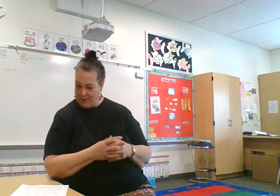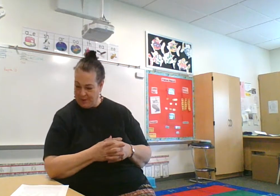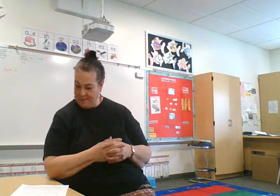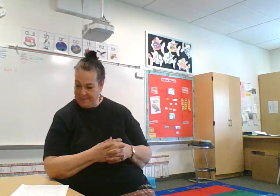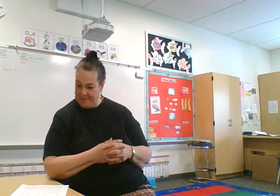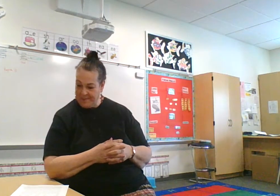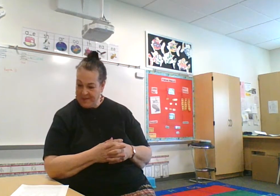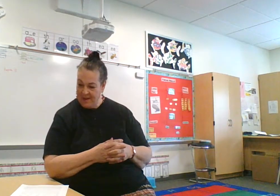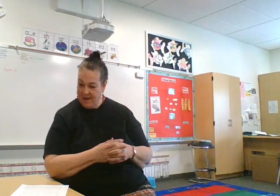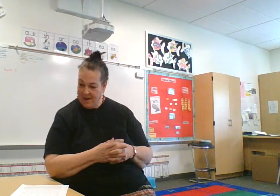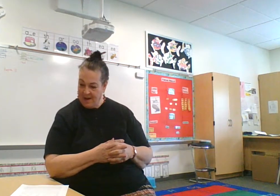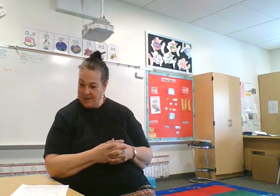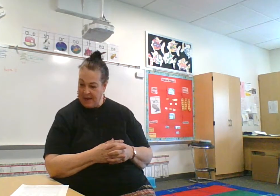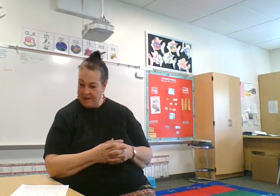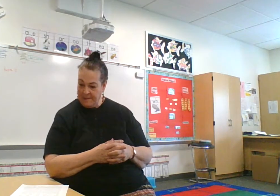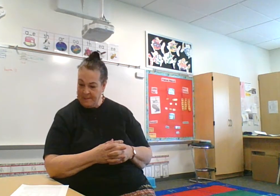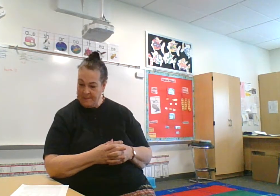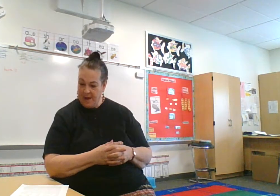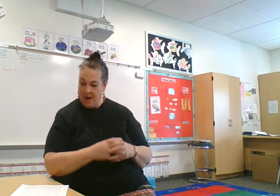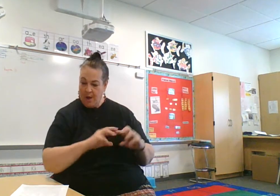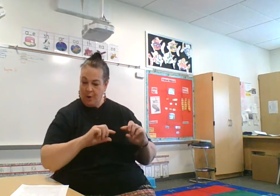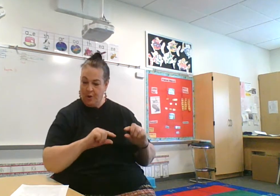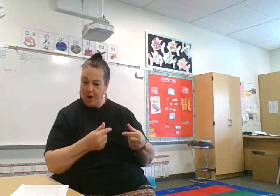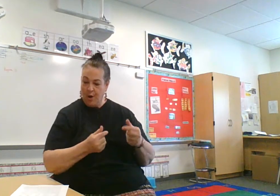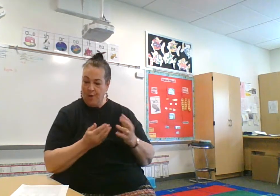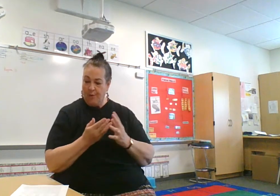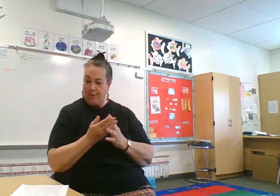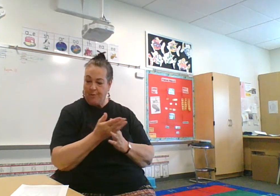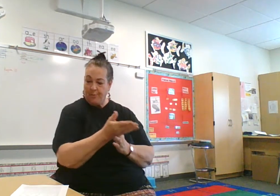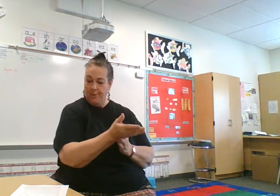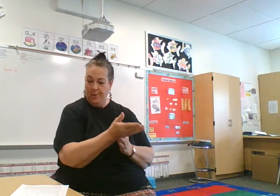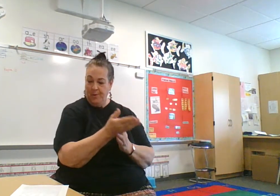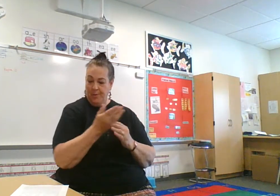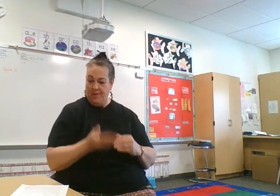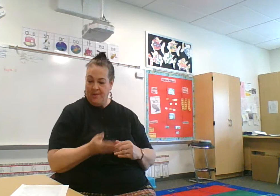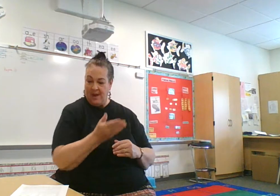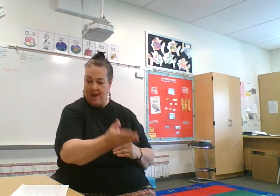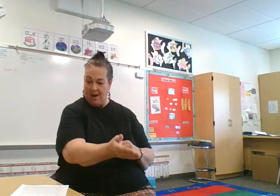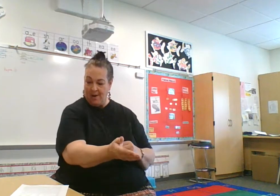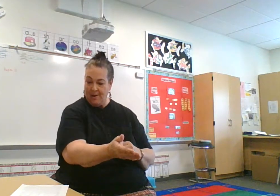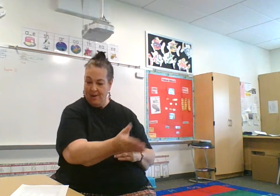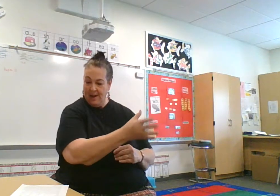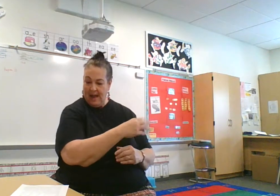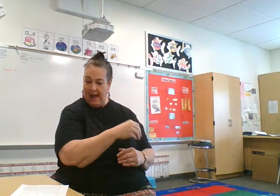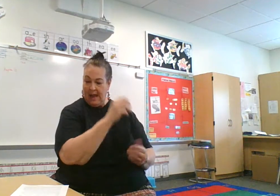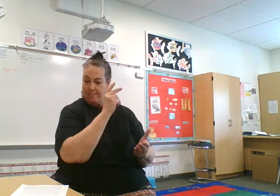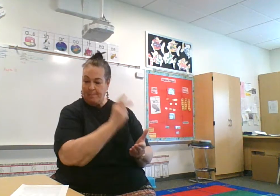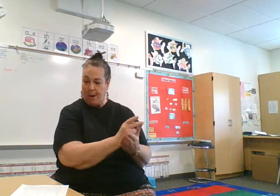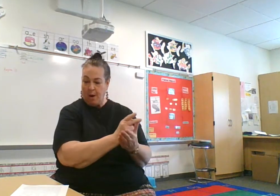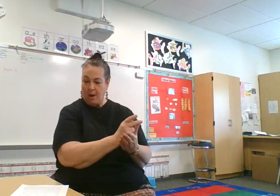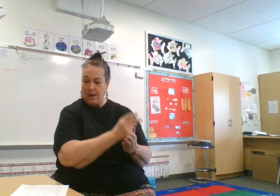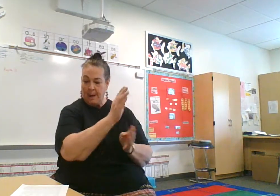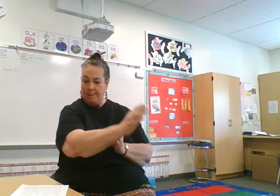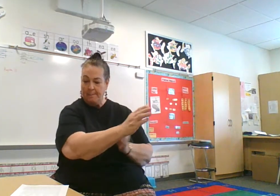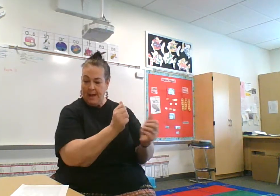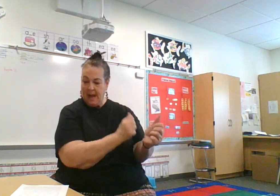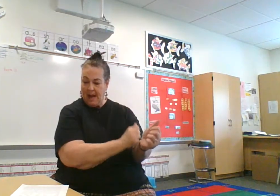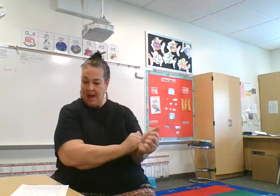two. Okay. Go through there and park